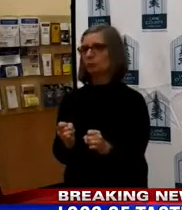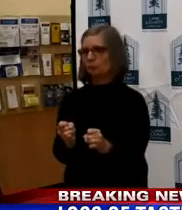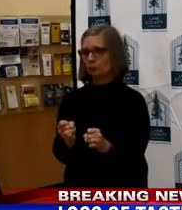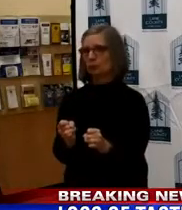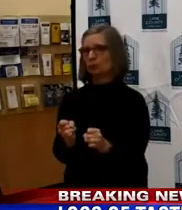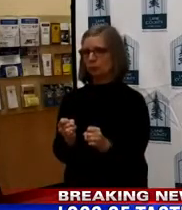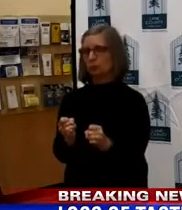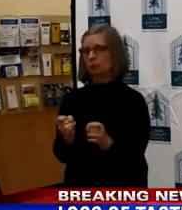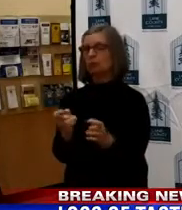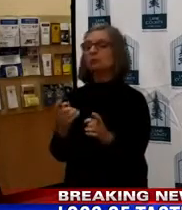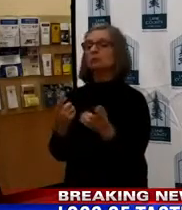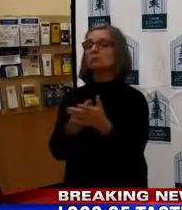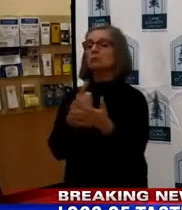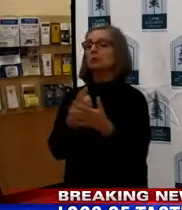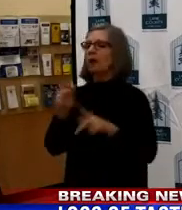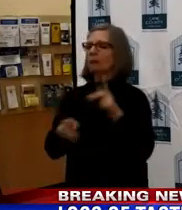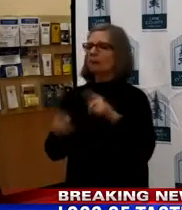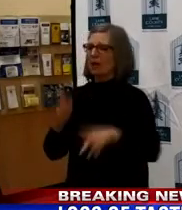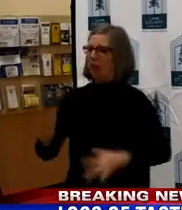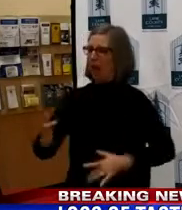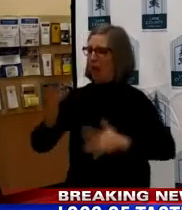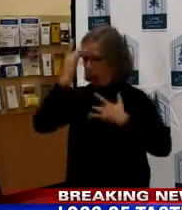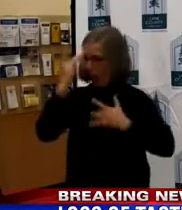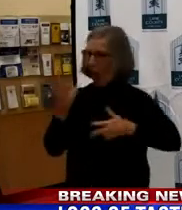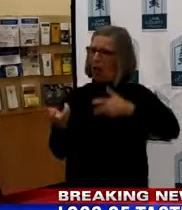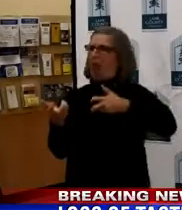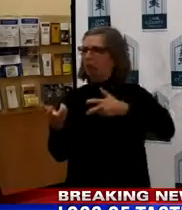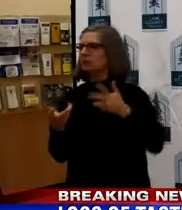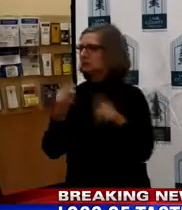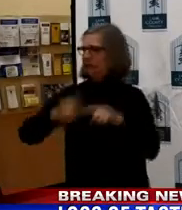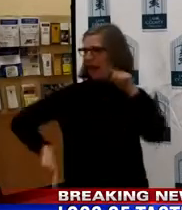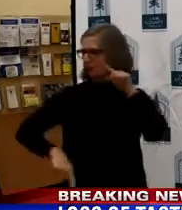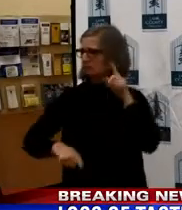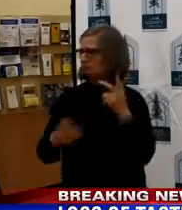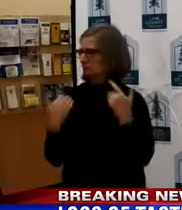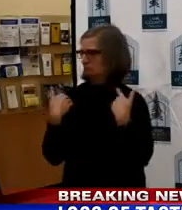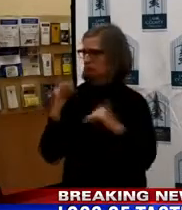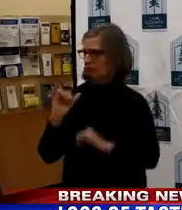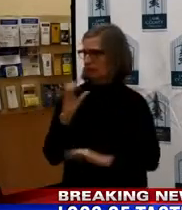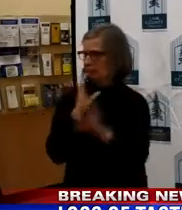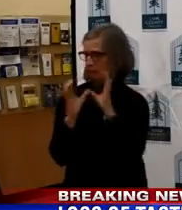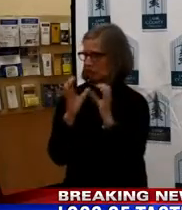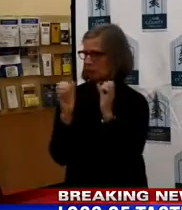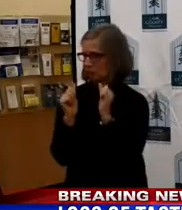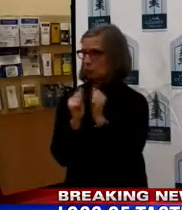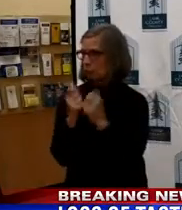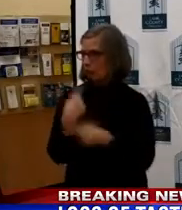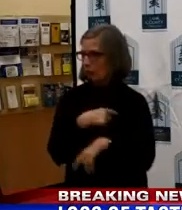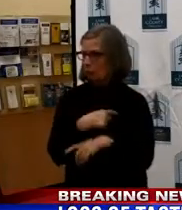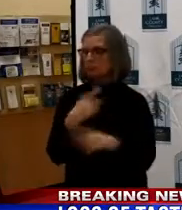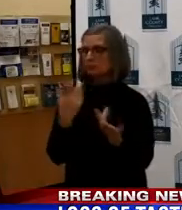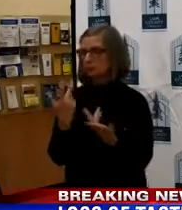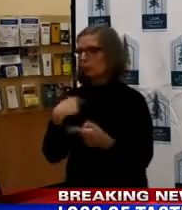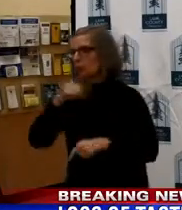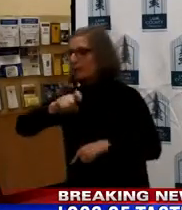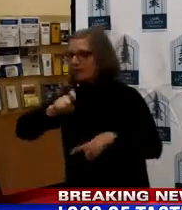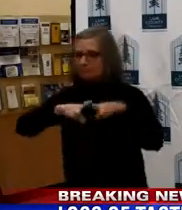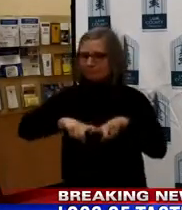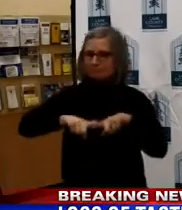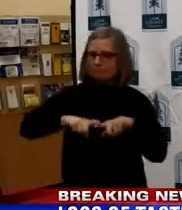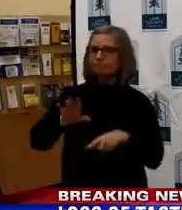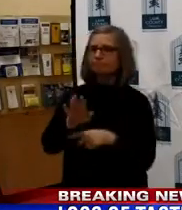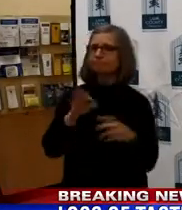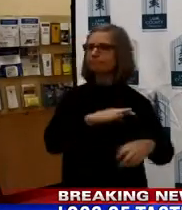Also, sometimes people are too sick to have the conversation, and so we're having to rely on family members or loved ones who can relay